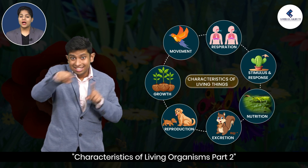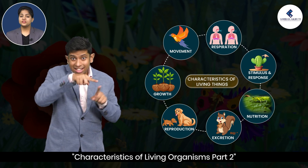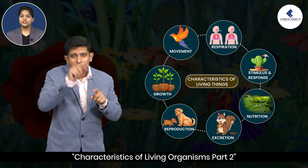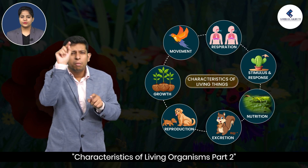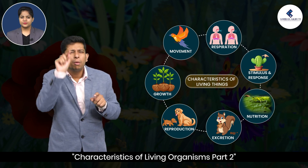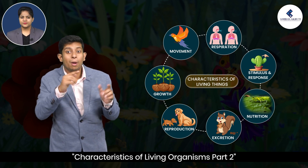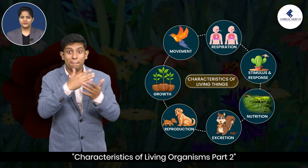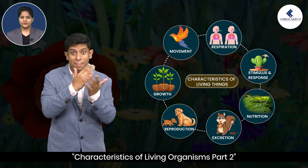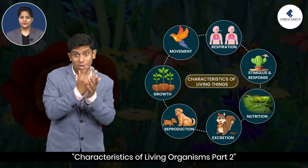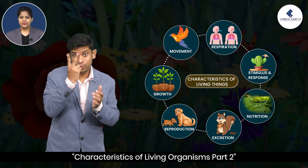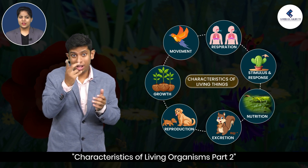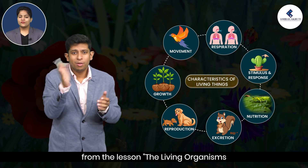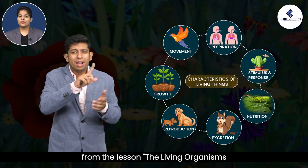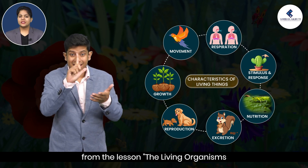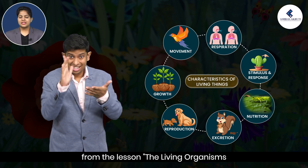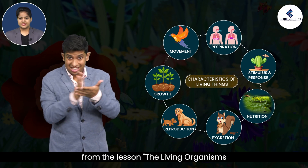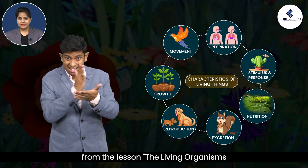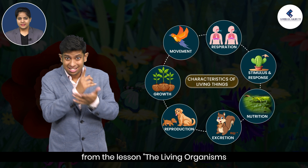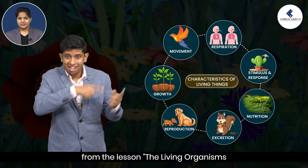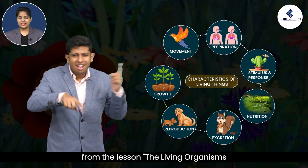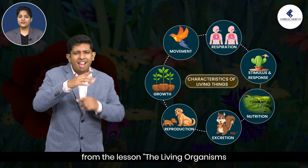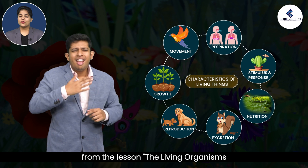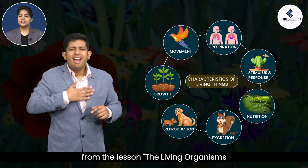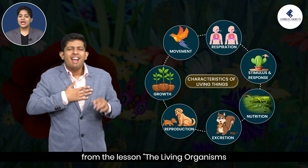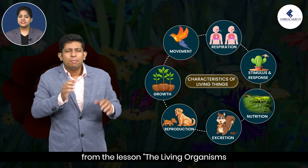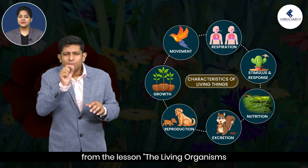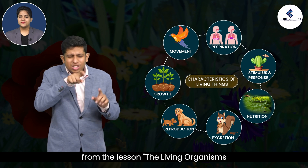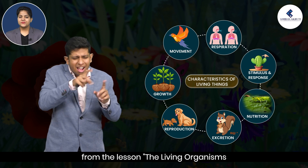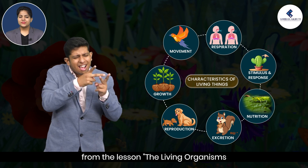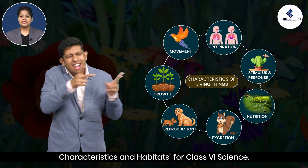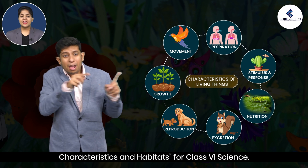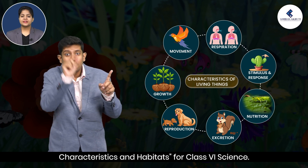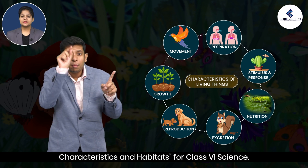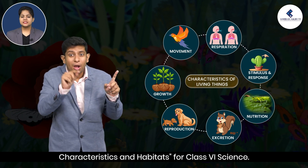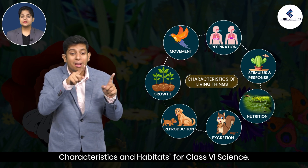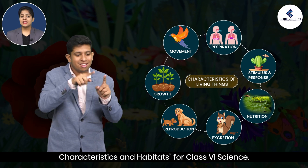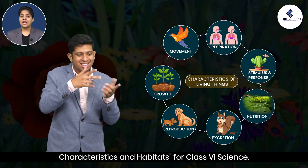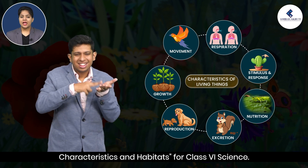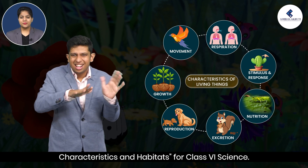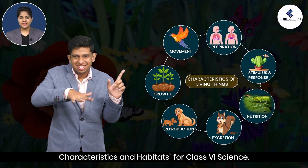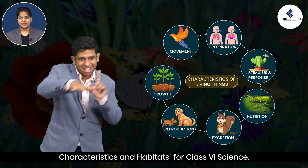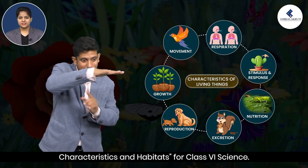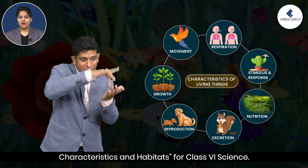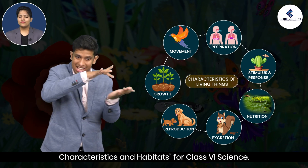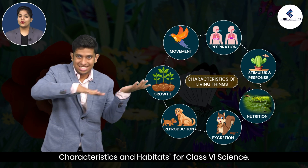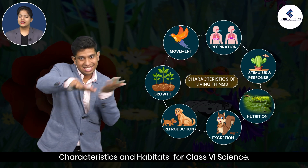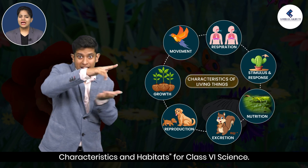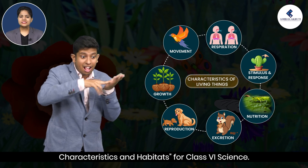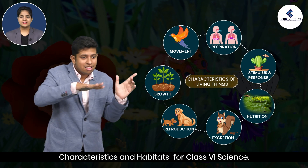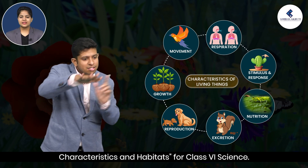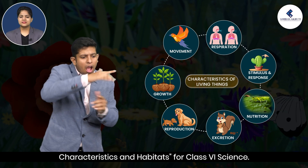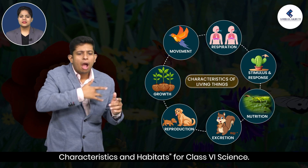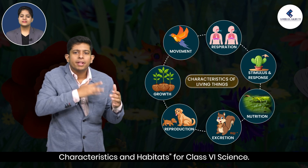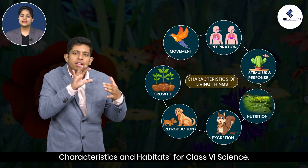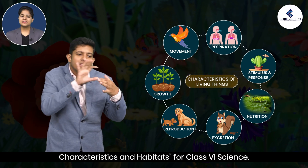Organism Part 2 from the lesson The Living Organism, Characteristics and Habitats for